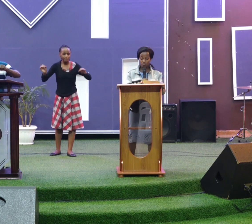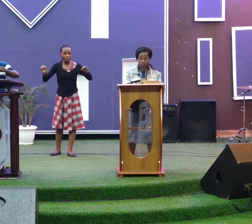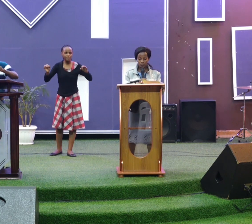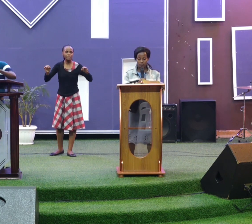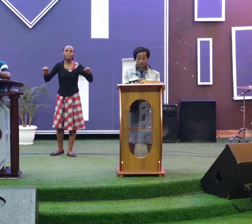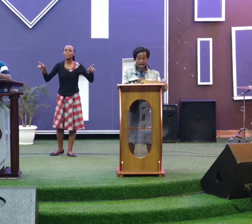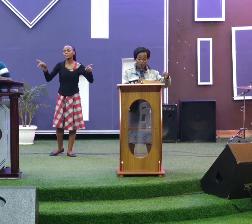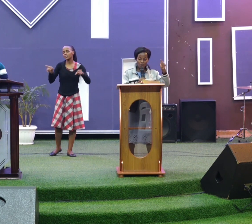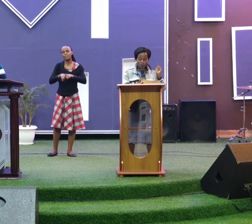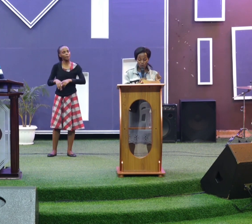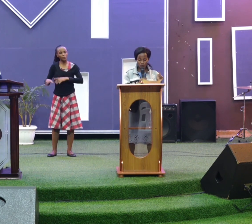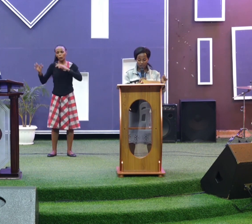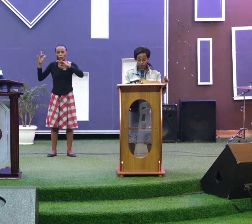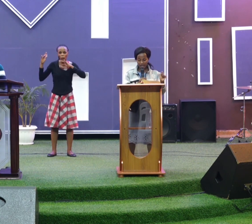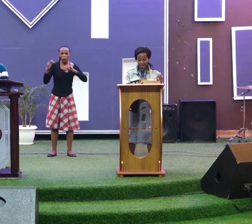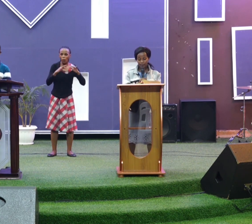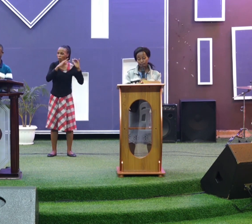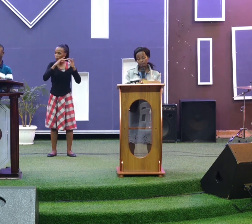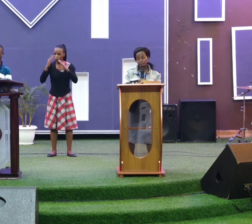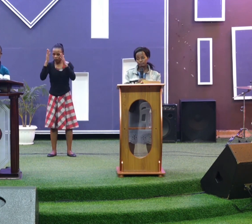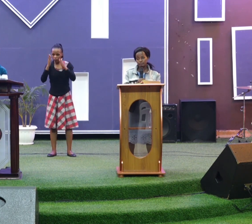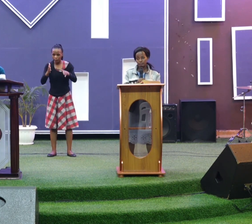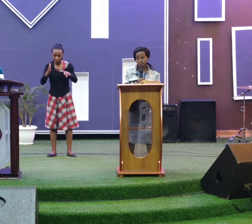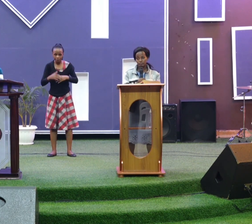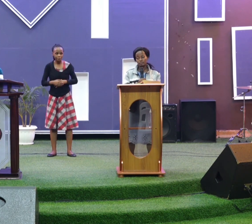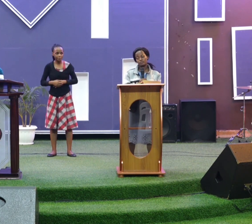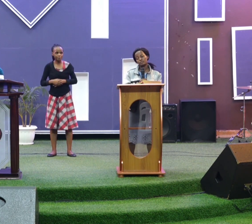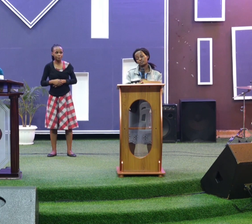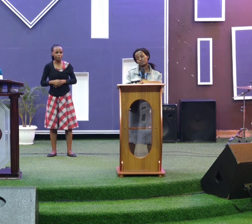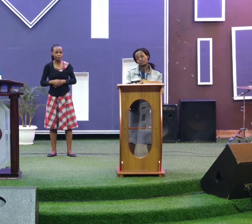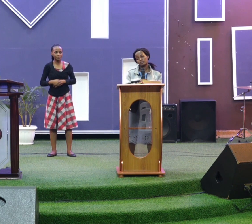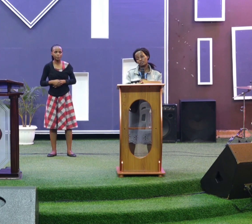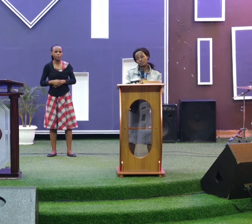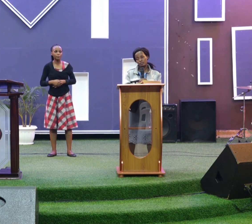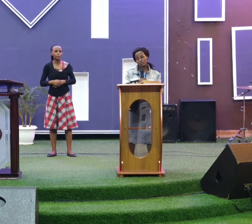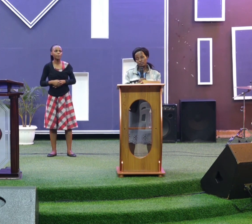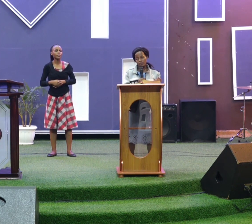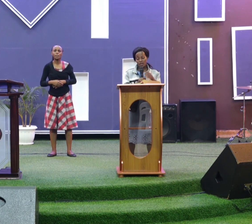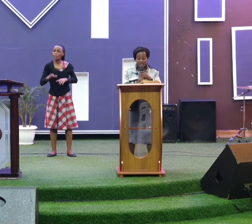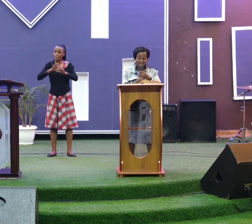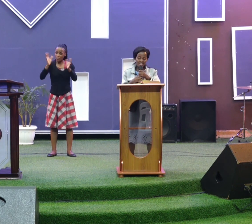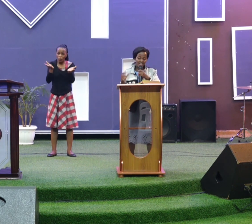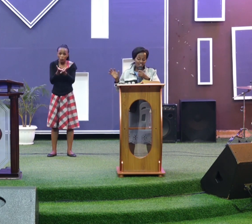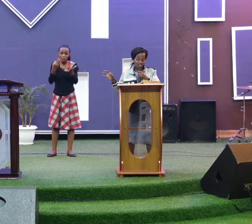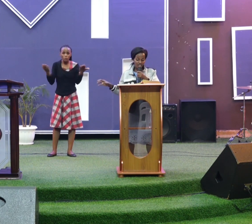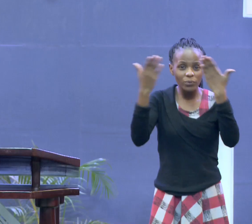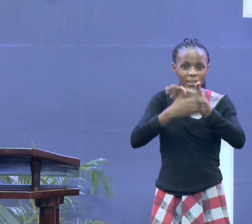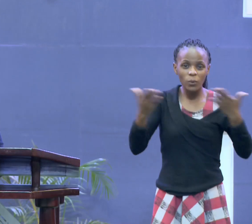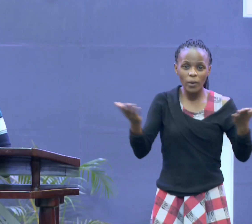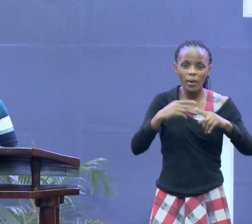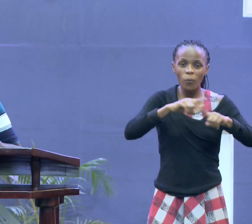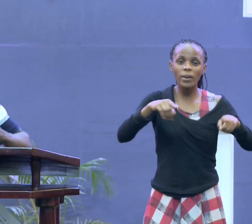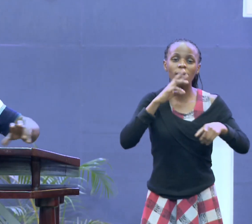There is a struggle. This is the world of darkness where we come from.